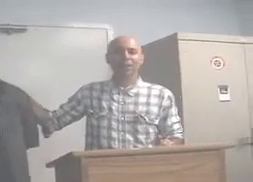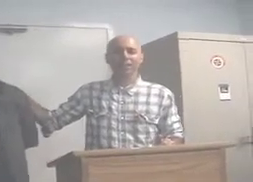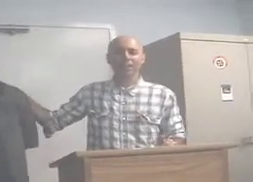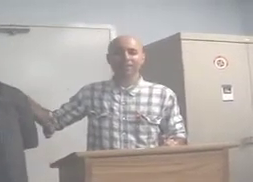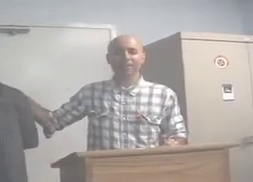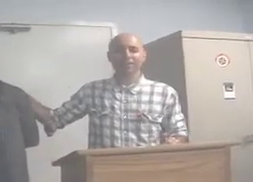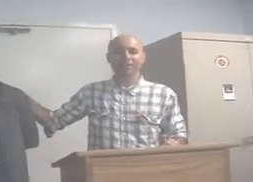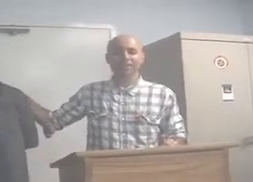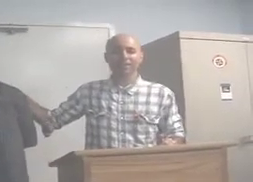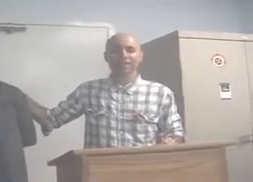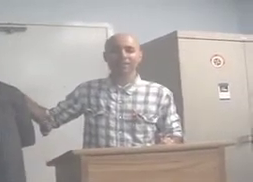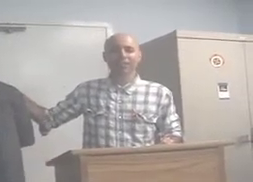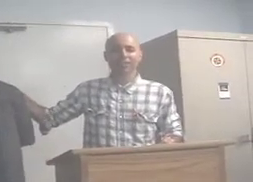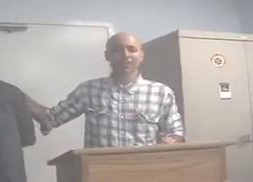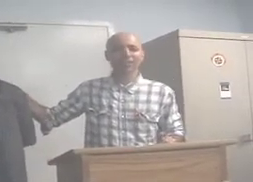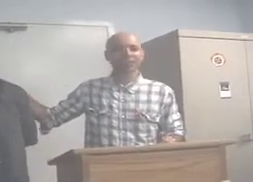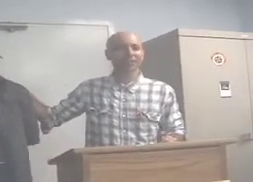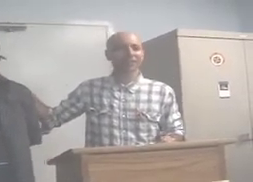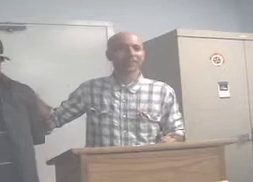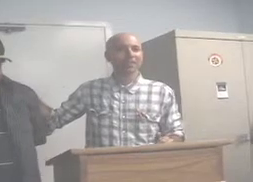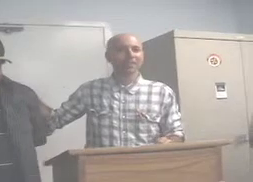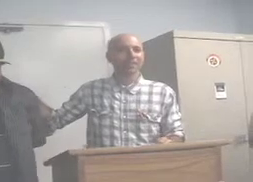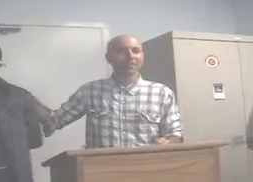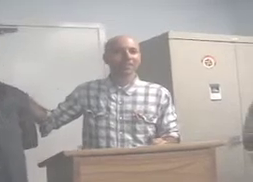As the translator.